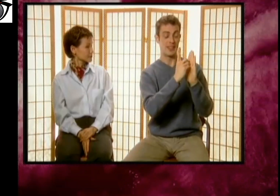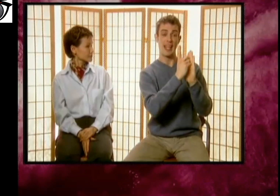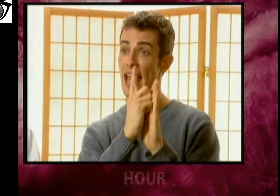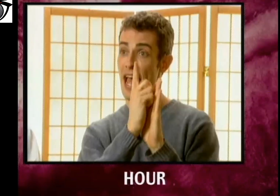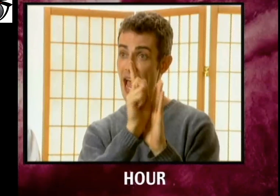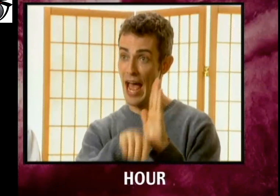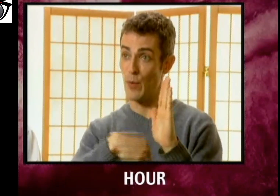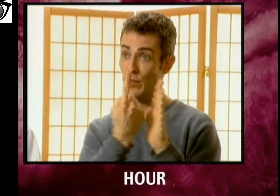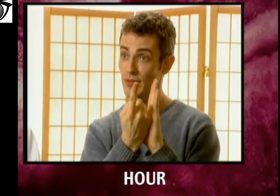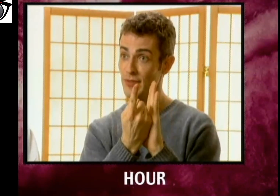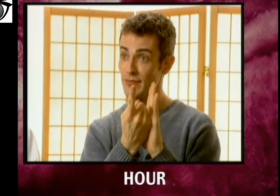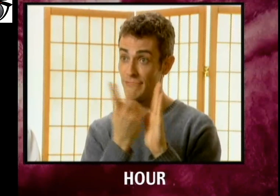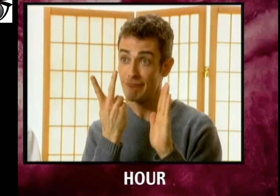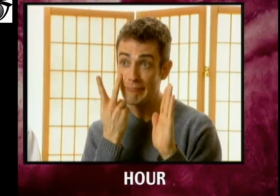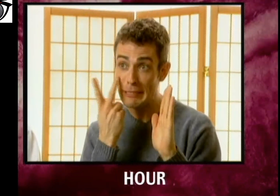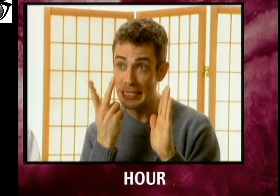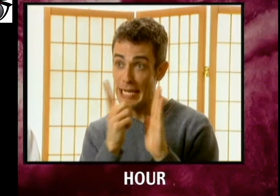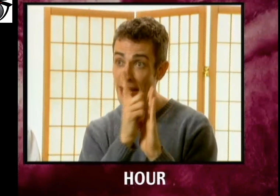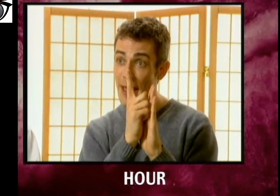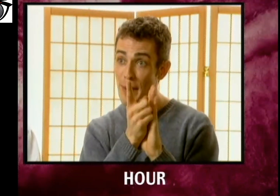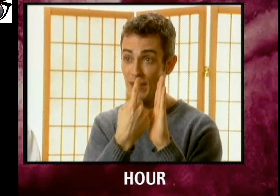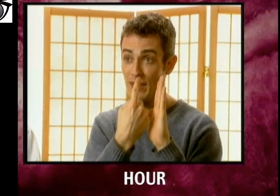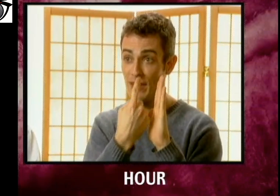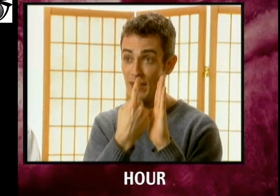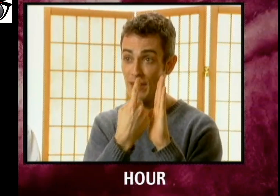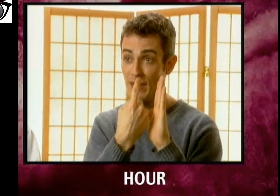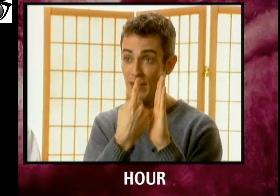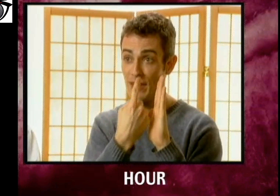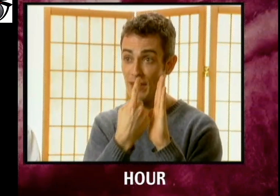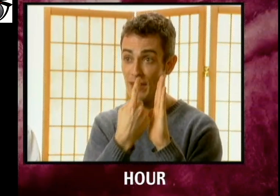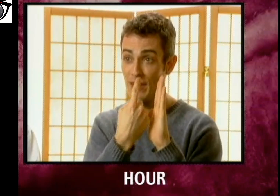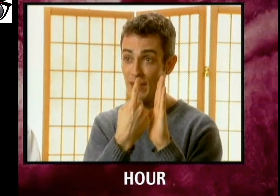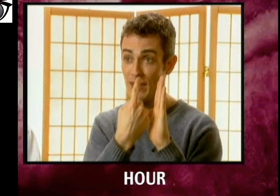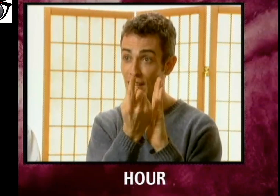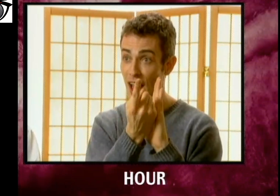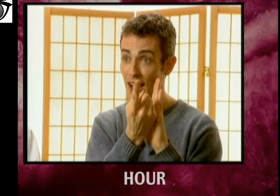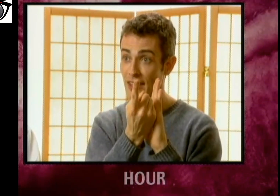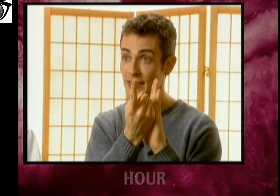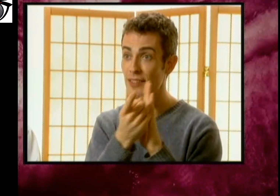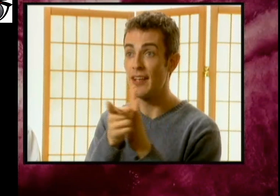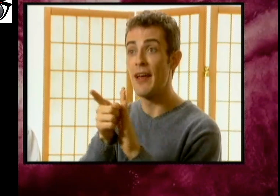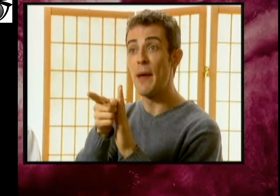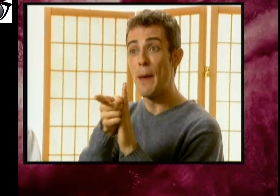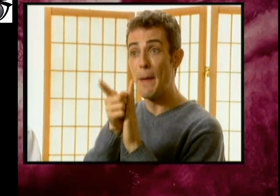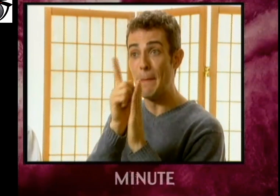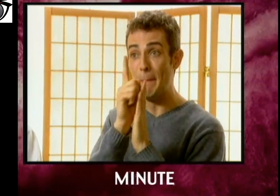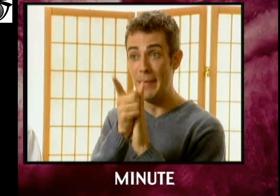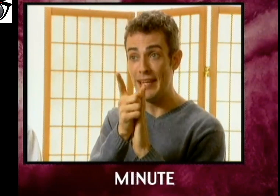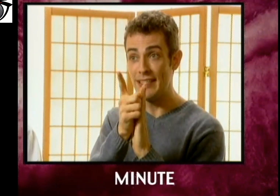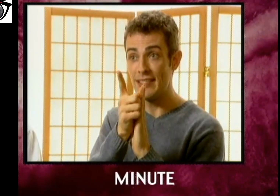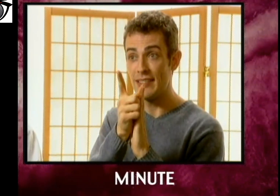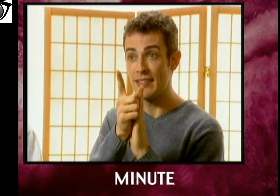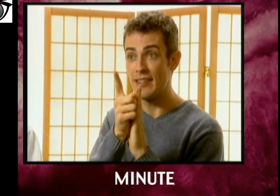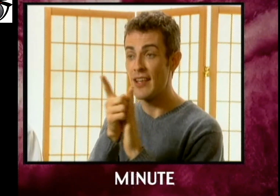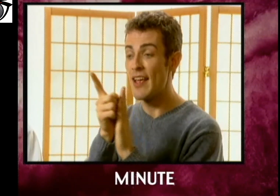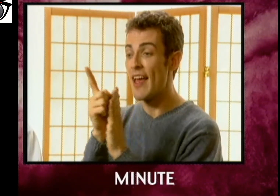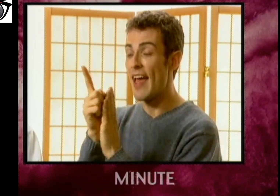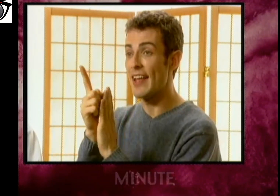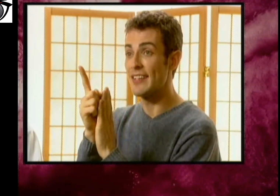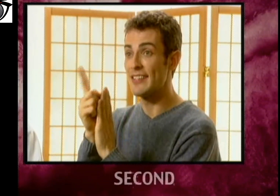signs. Hour. See, the minute hand goes around the face of the clock.